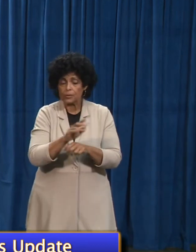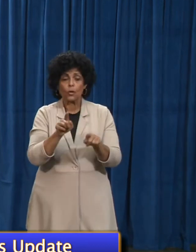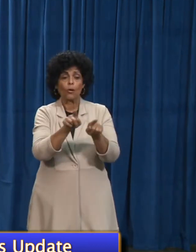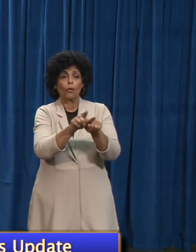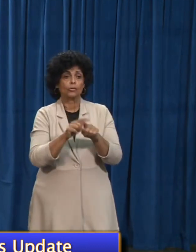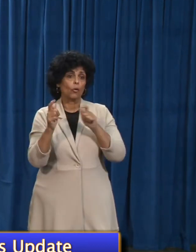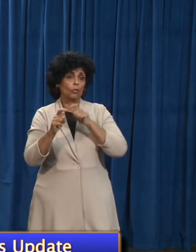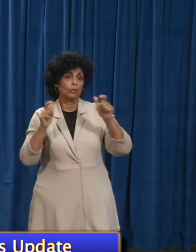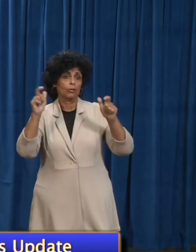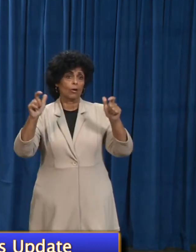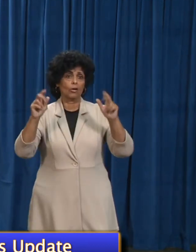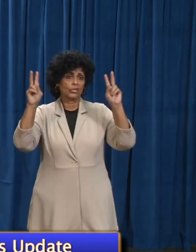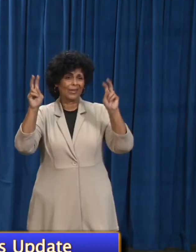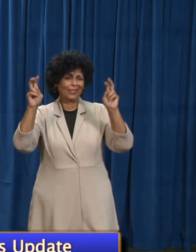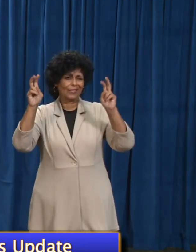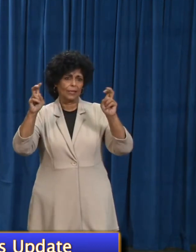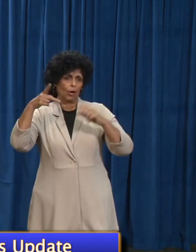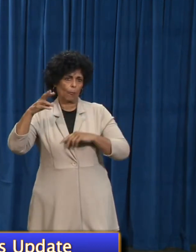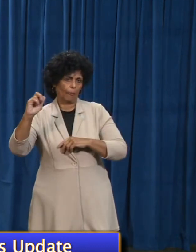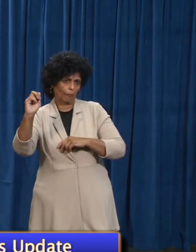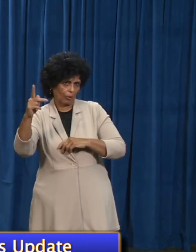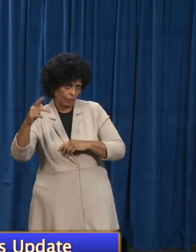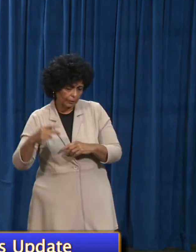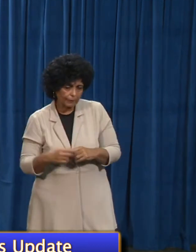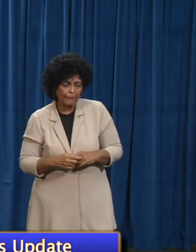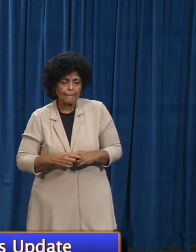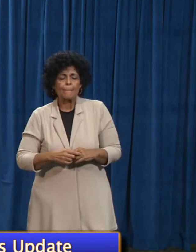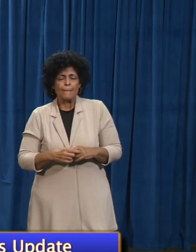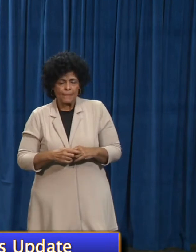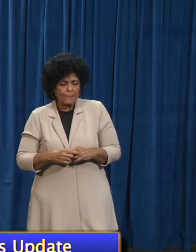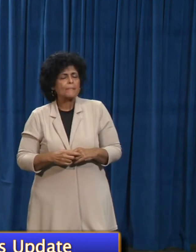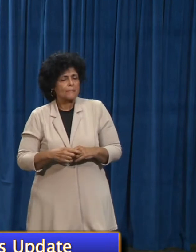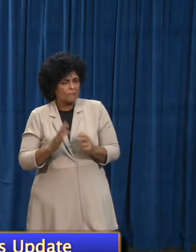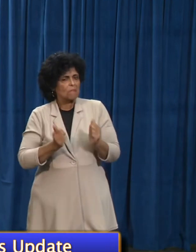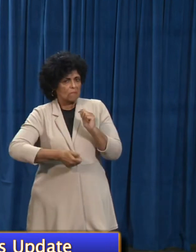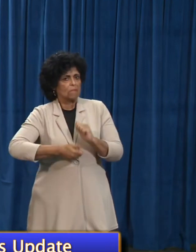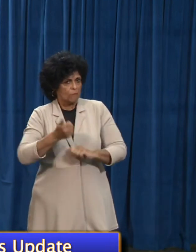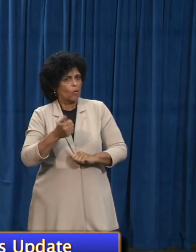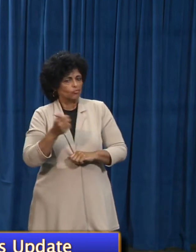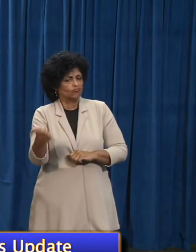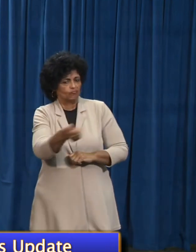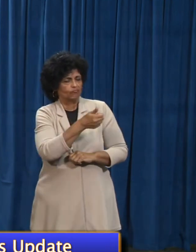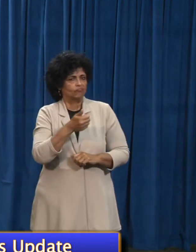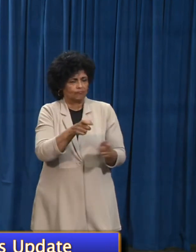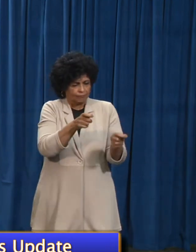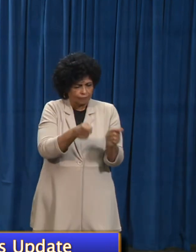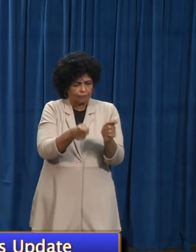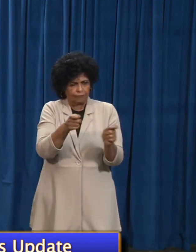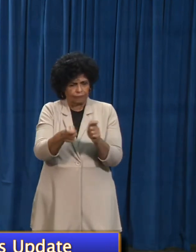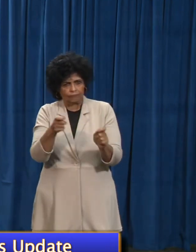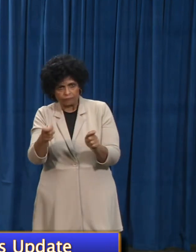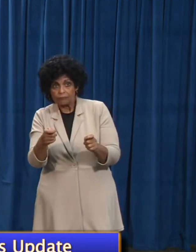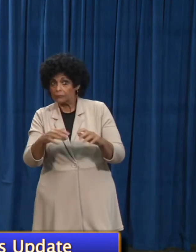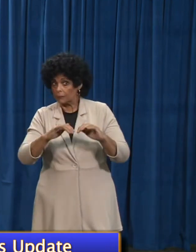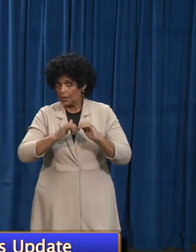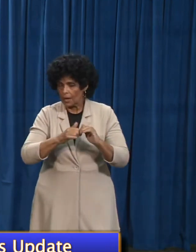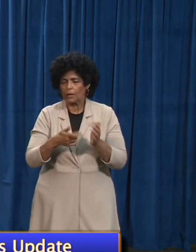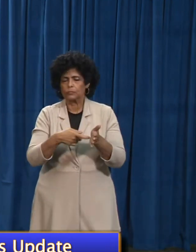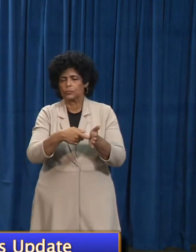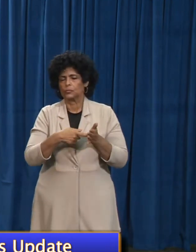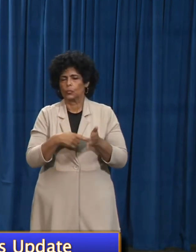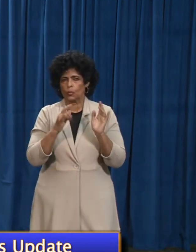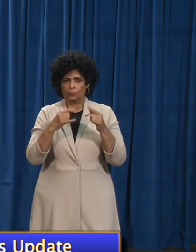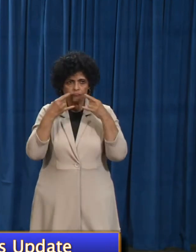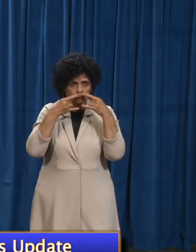parks, and most of them, as you know, have made some modifications in terms of requiring the wearing of facial